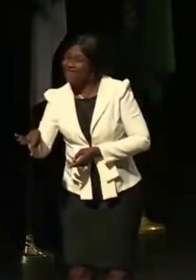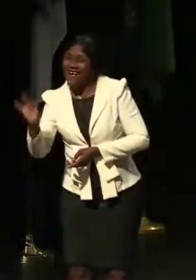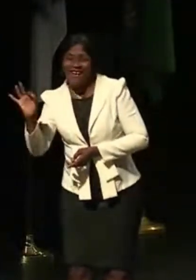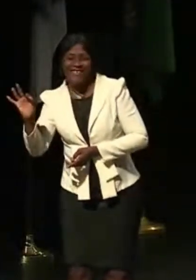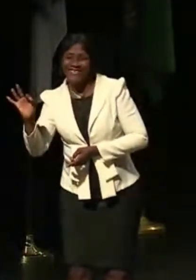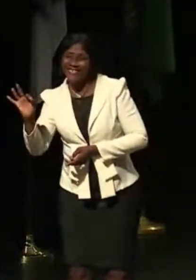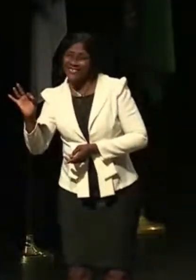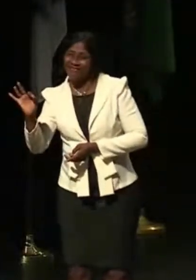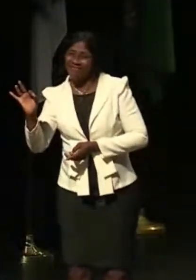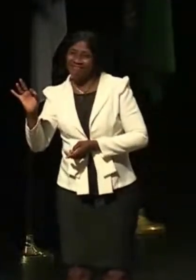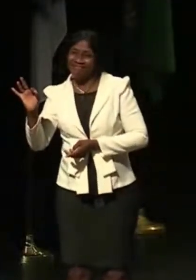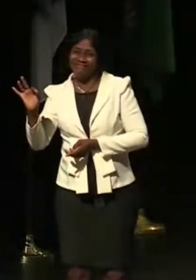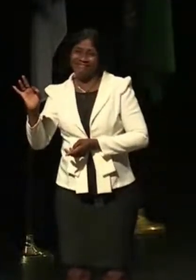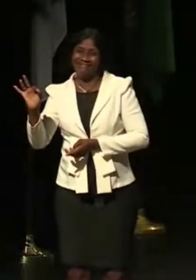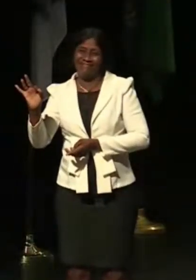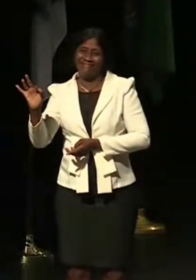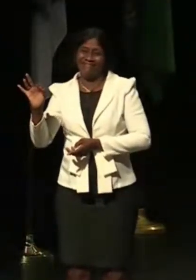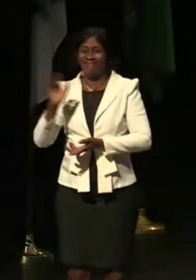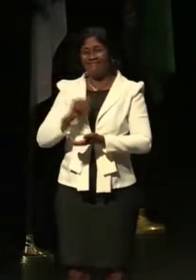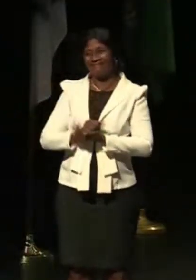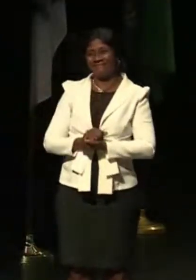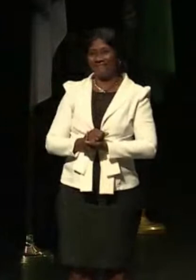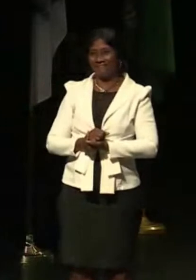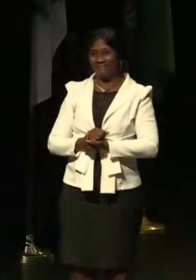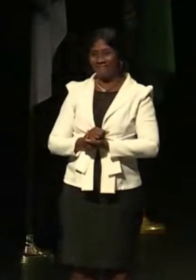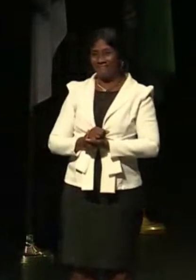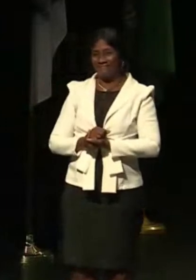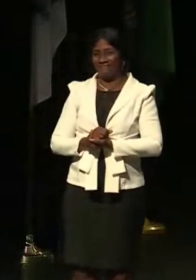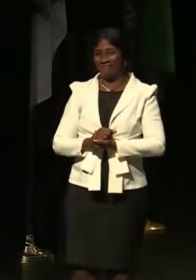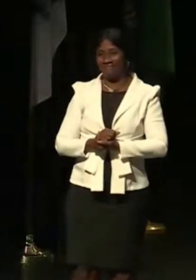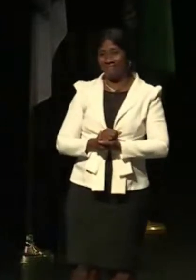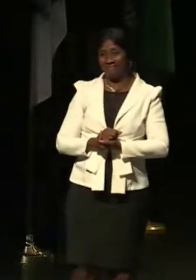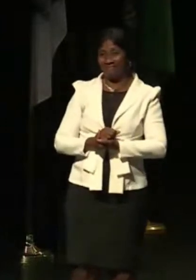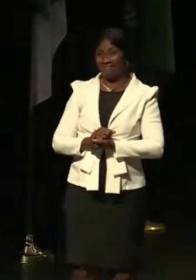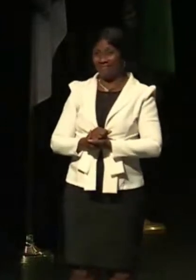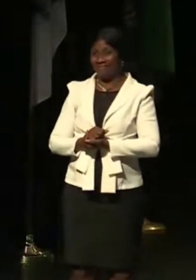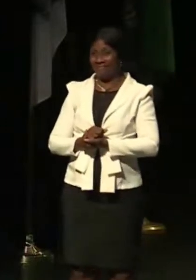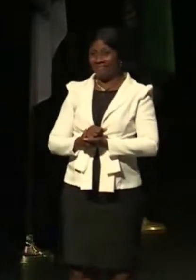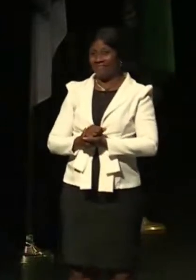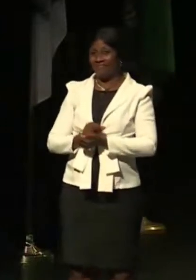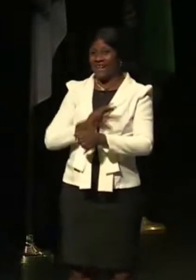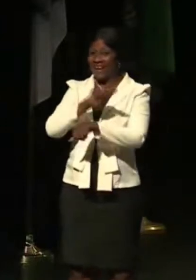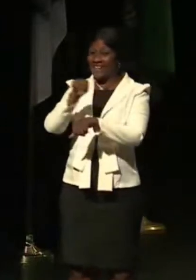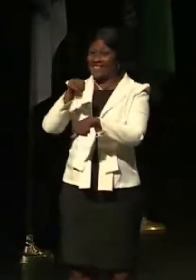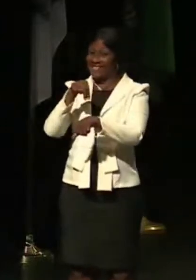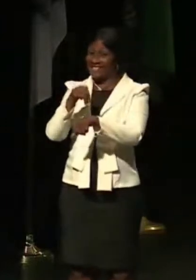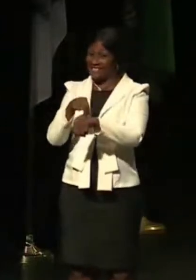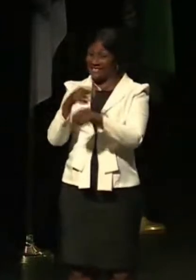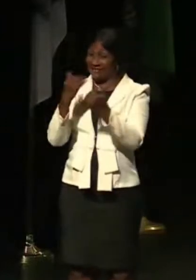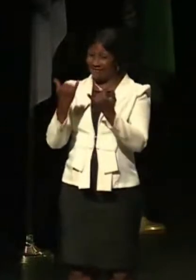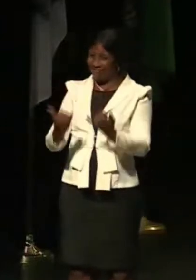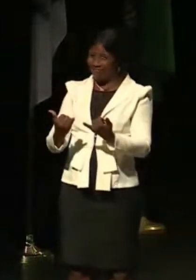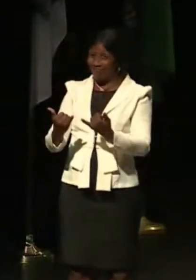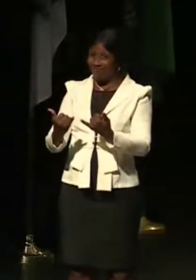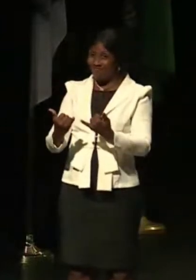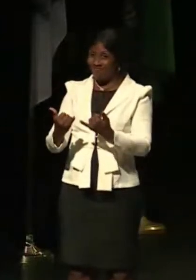not getting better. We are adrift as a nation, as we've never been